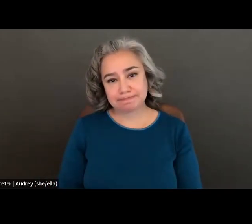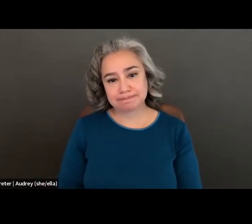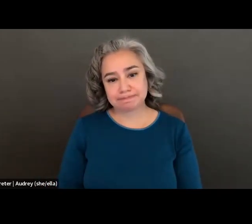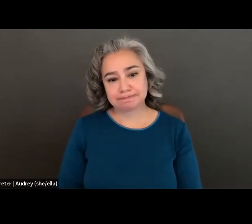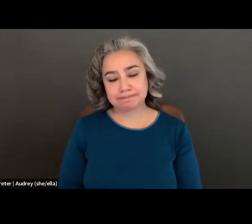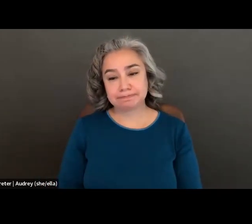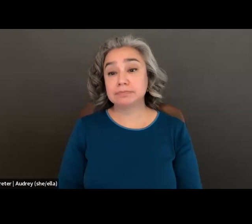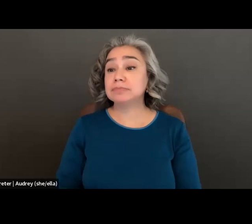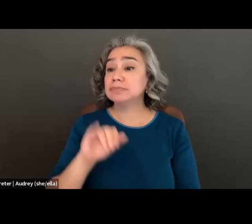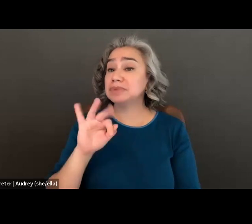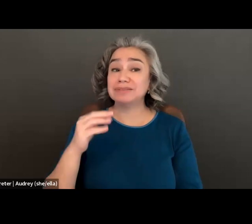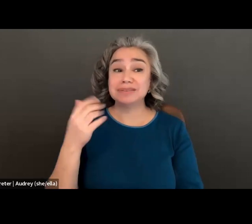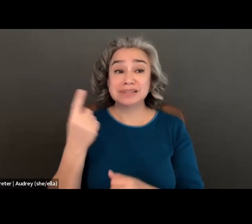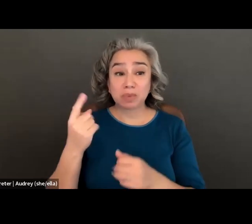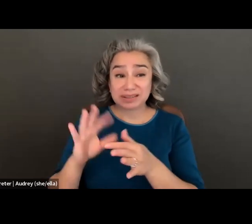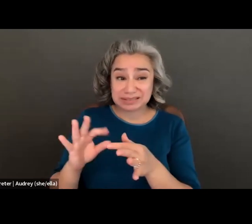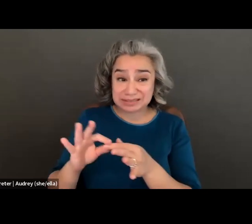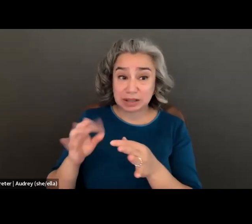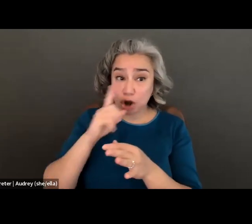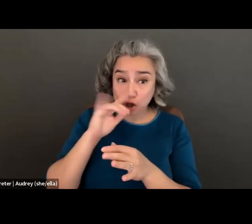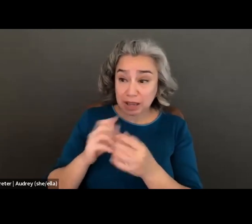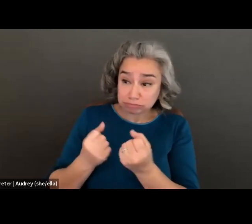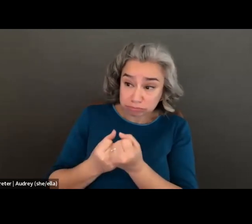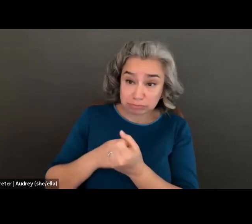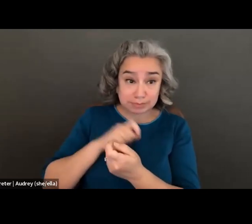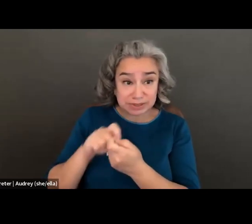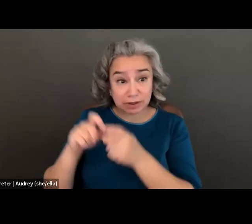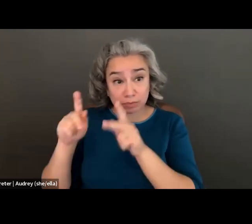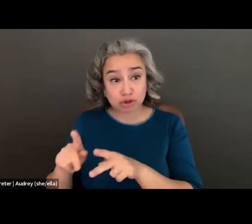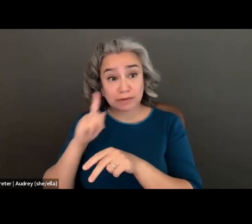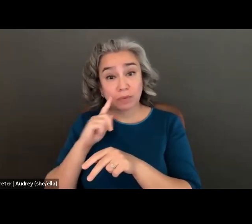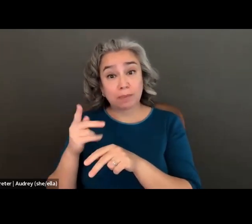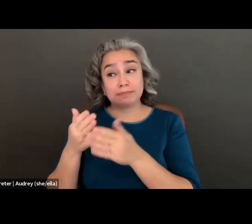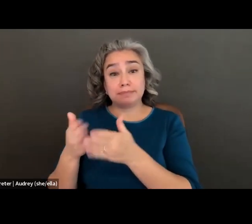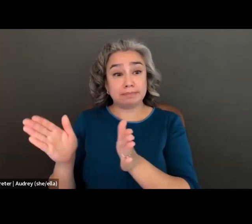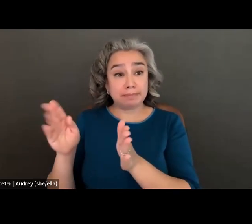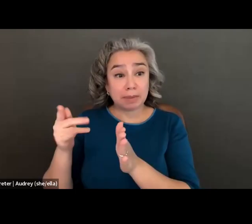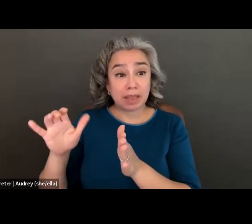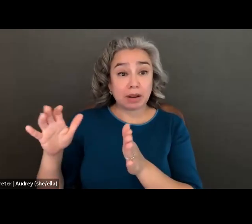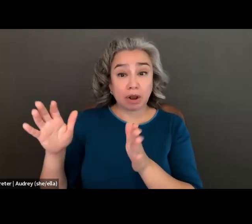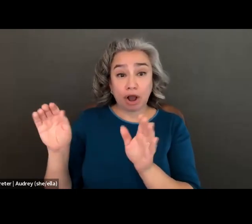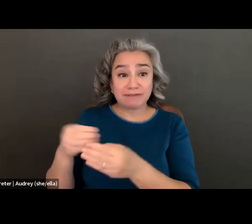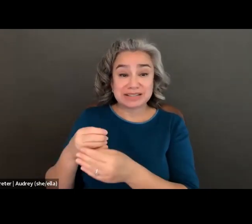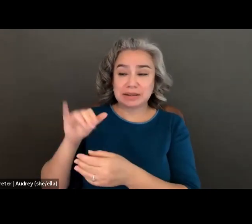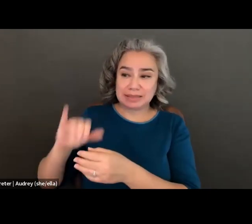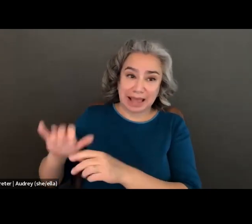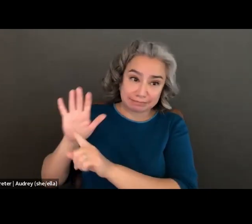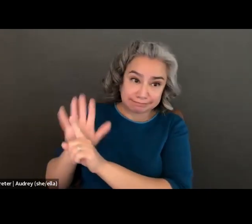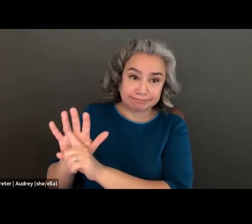To the extent anyone says anything that looks like it is endorsing a candidate for public office, please know that that is the view of the